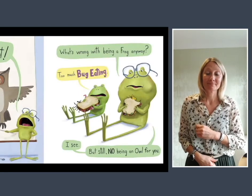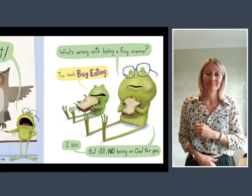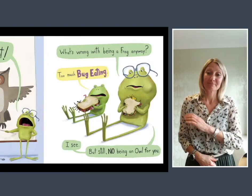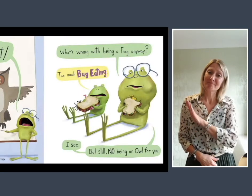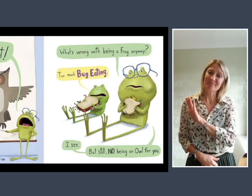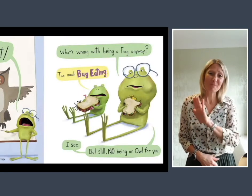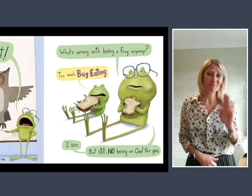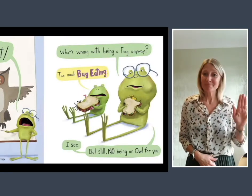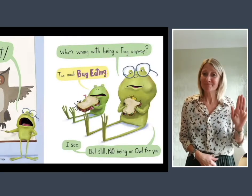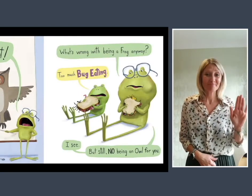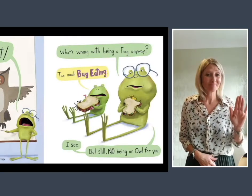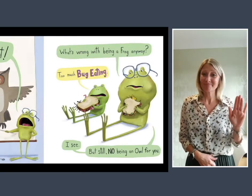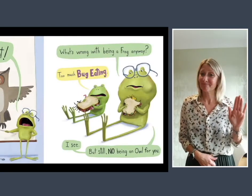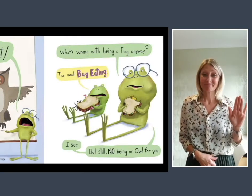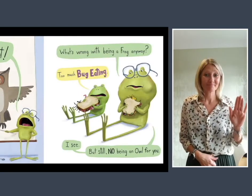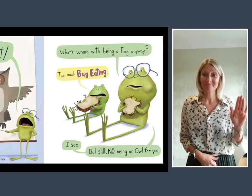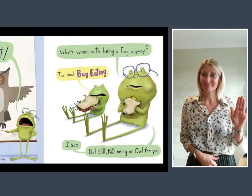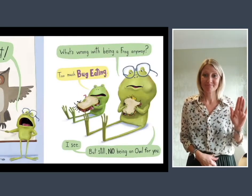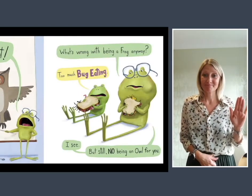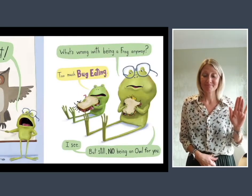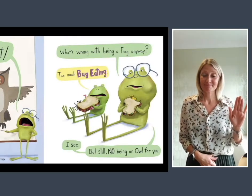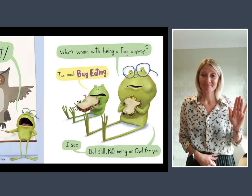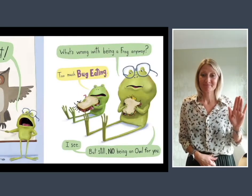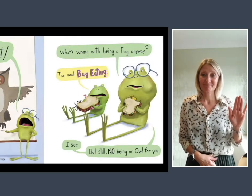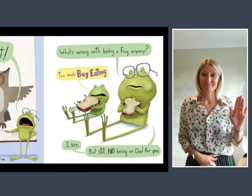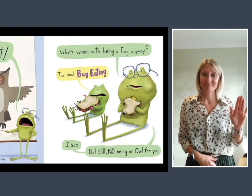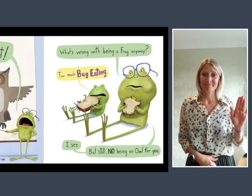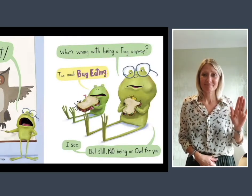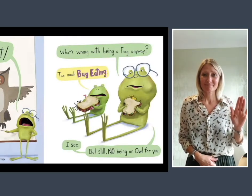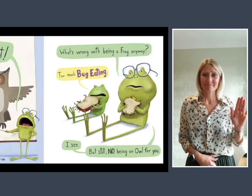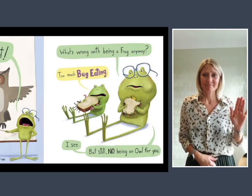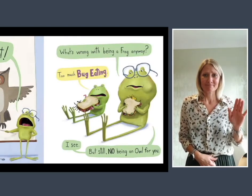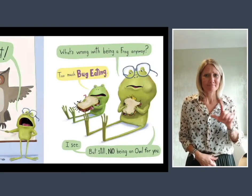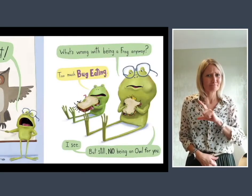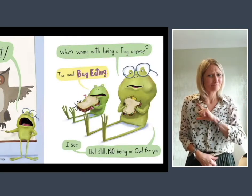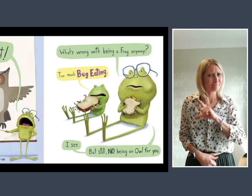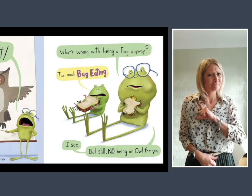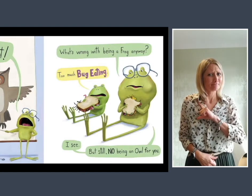then? No, of course not. Why not?